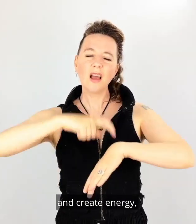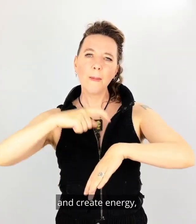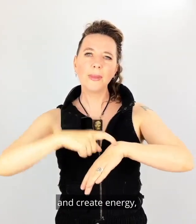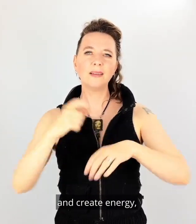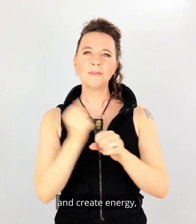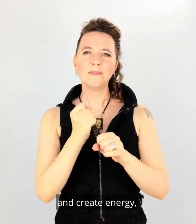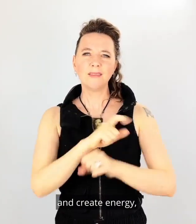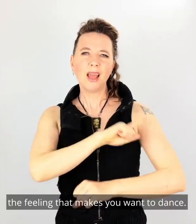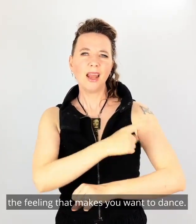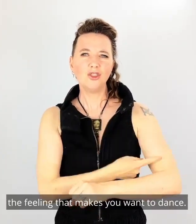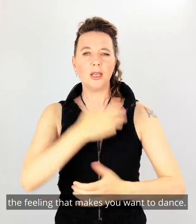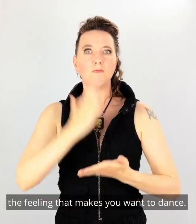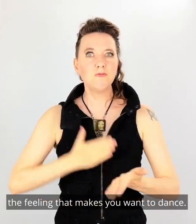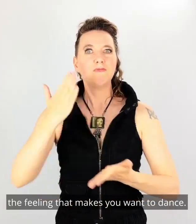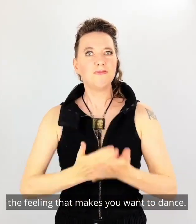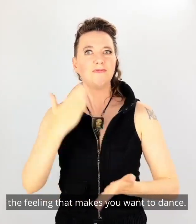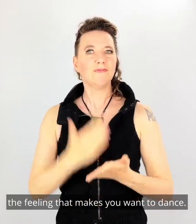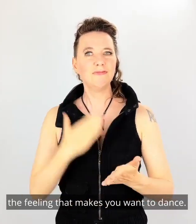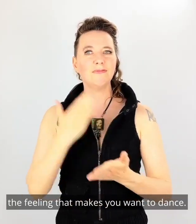the feeling that makes you want to dance.